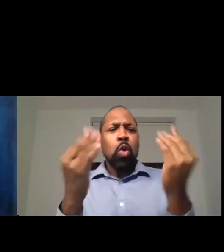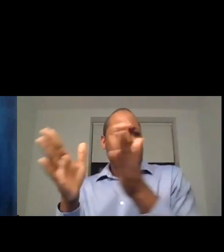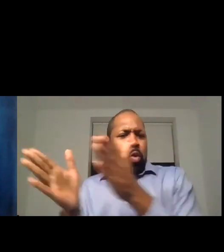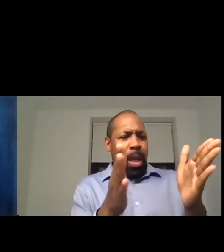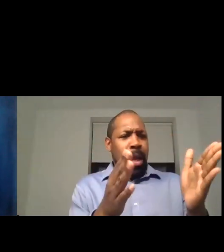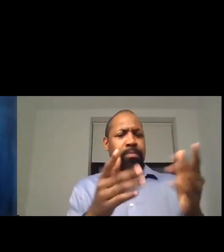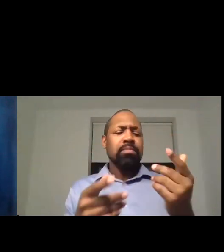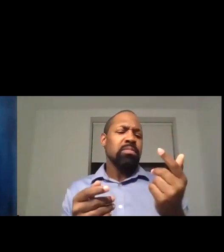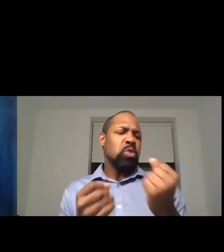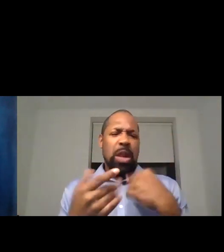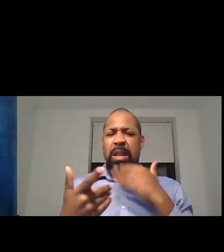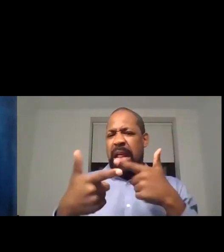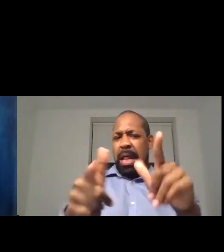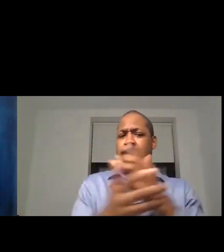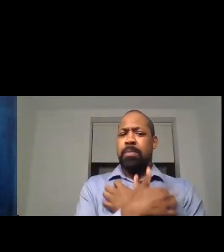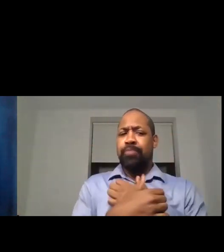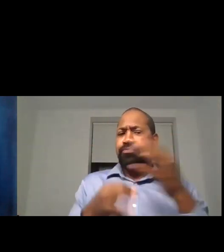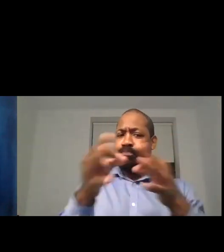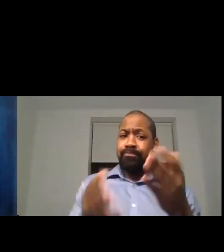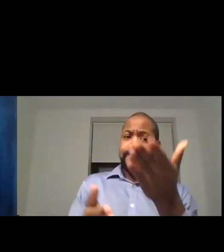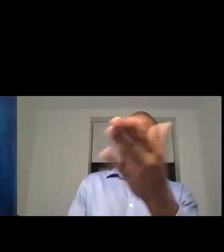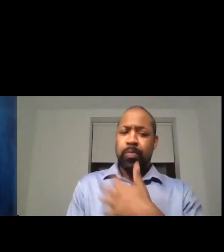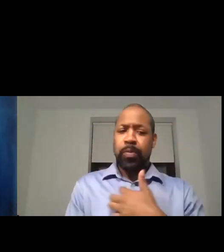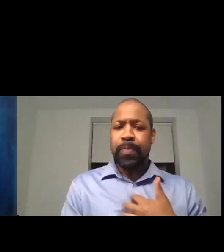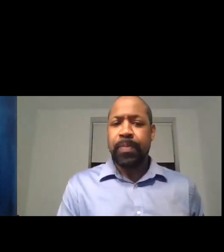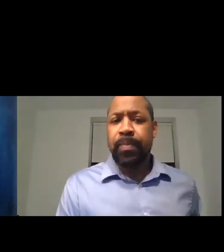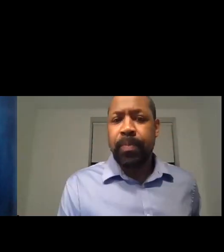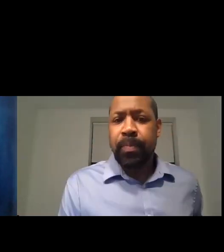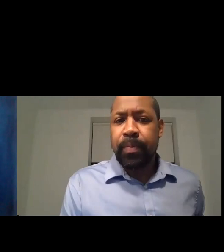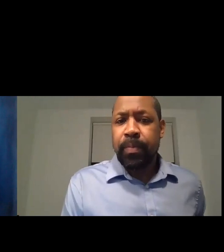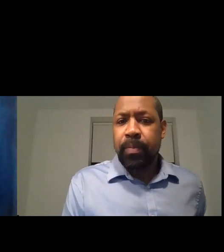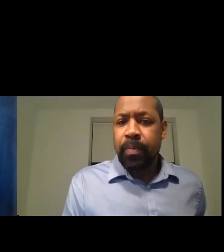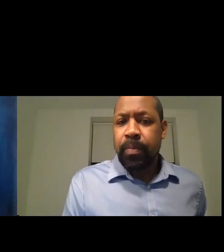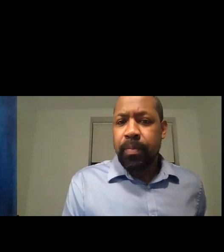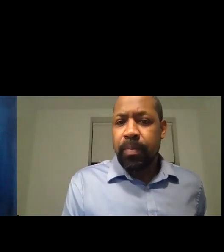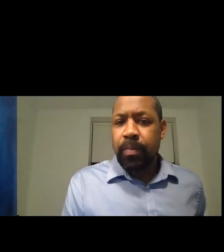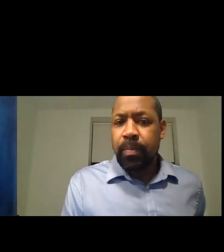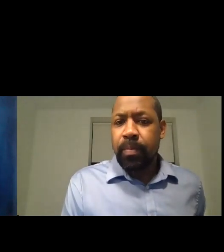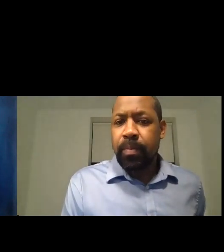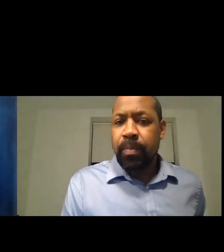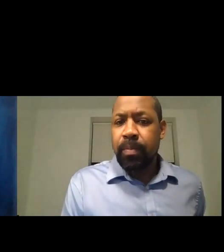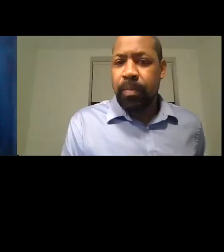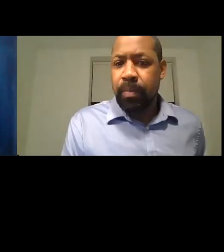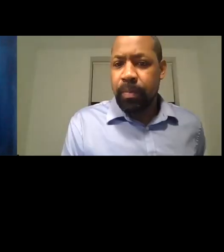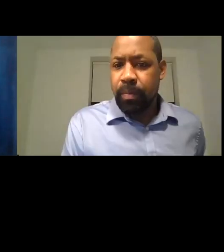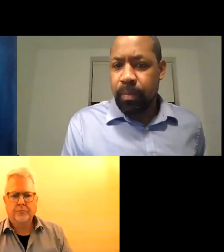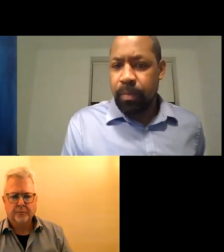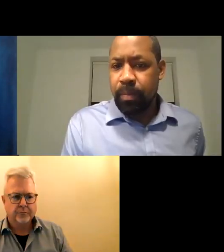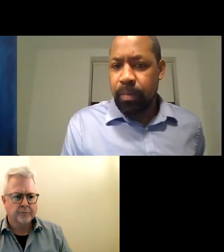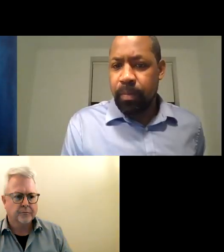you a better picture of what the plan is. So I'm going to let him go ahead and give a presentation at this time.